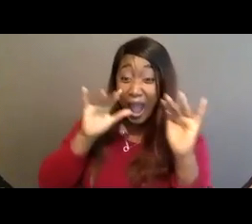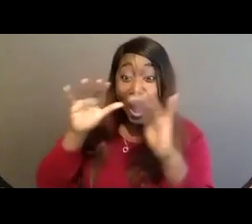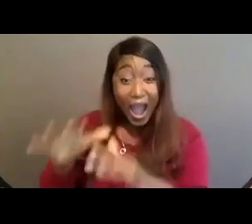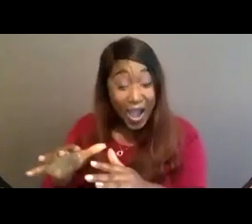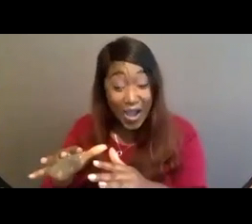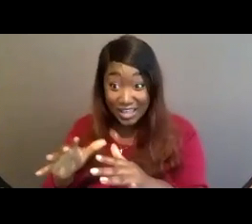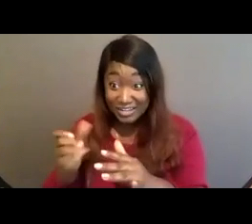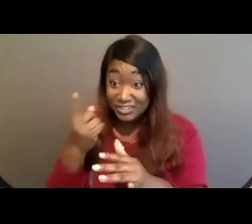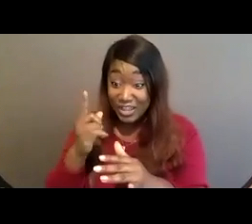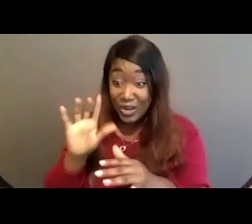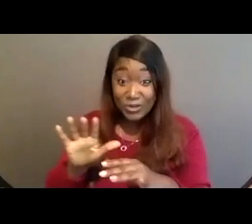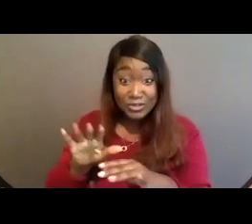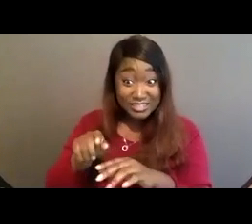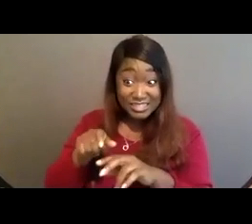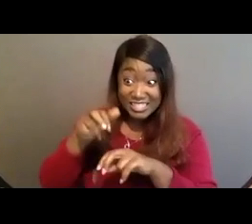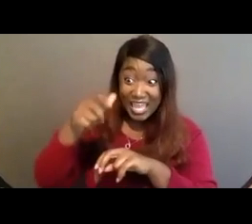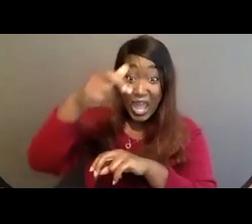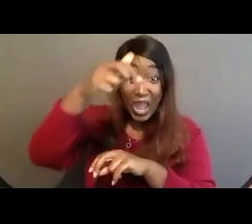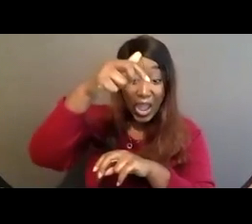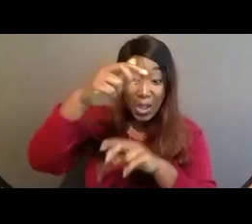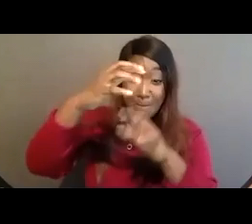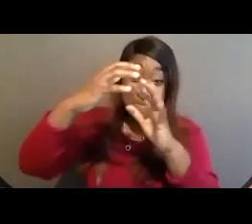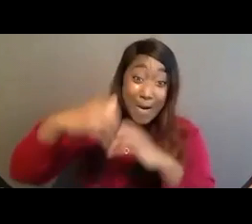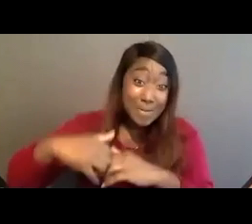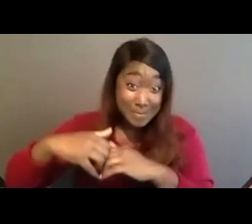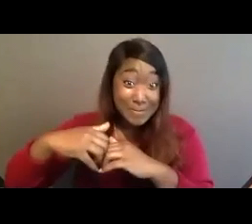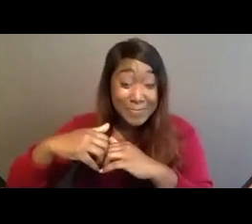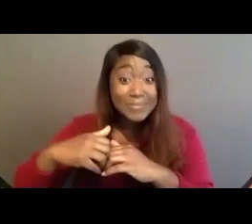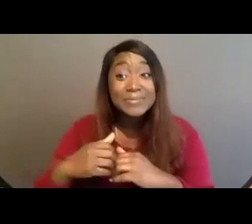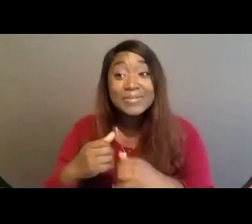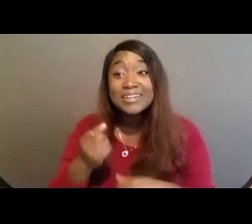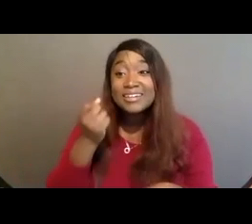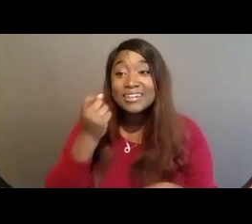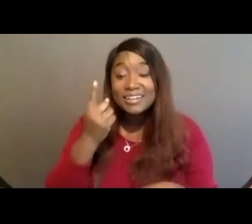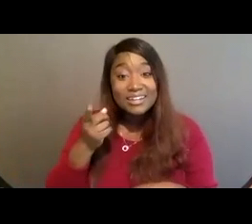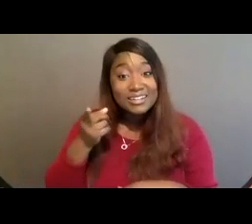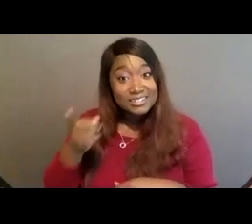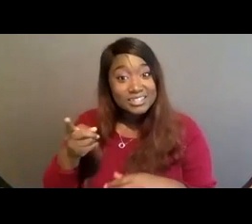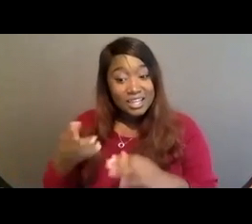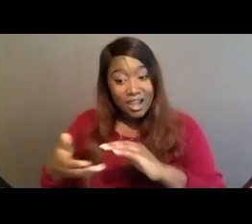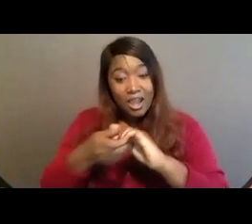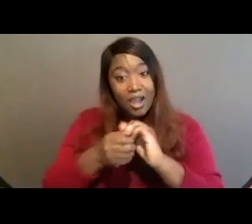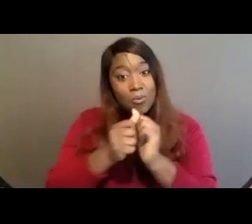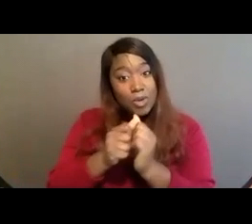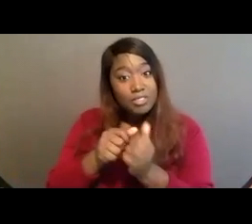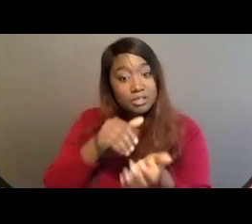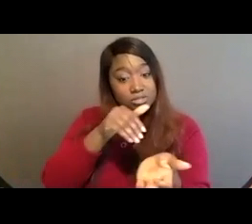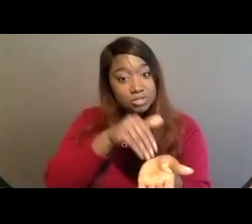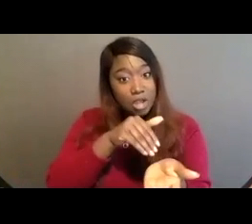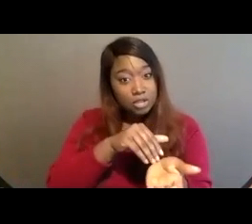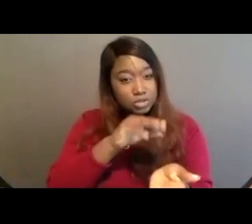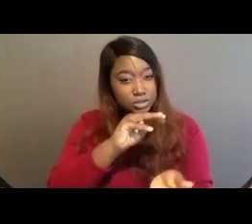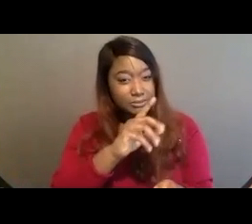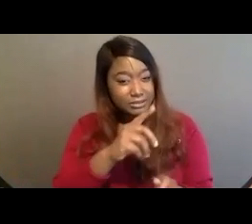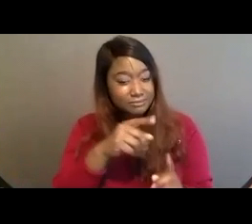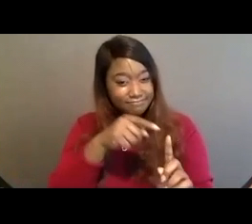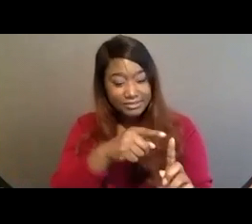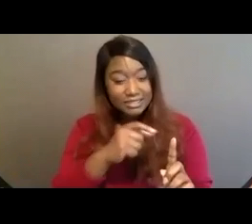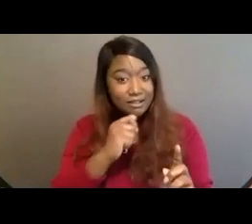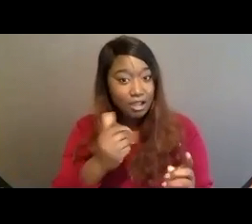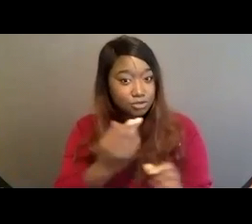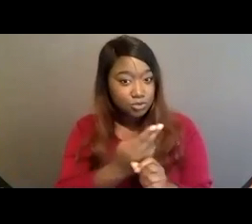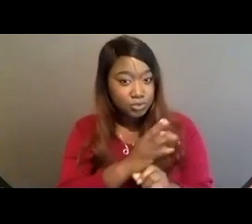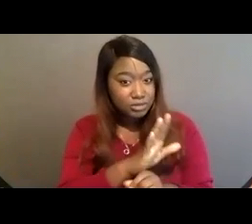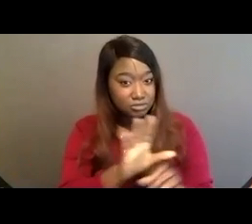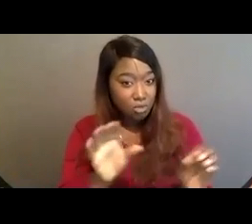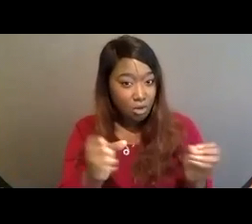And ultimately, it was a cooperation that she had, an arrangement with a doctor, an MD, who didn't use his office all day and